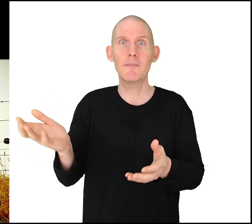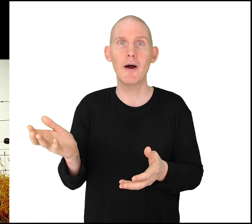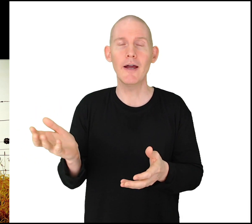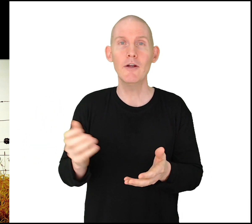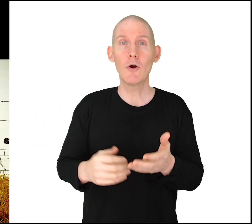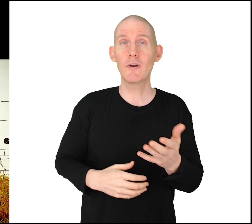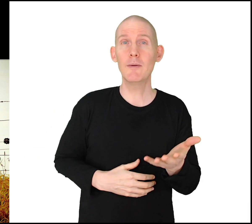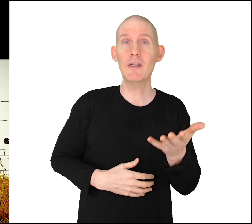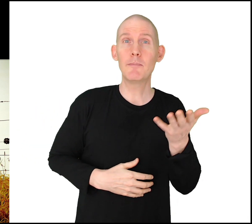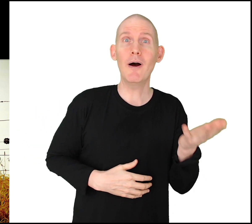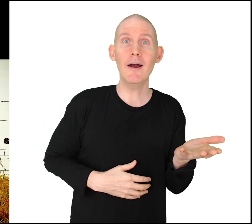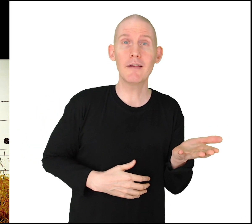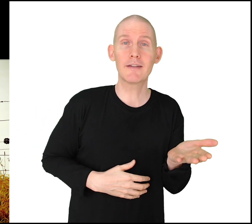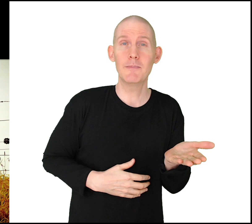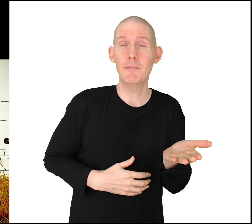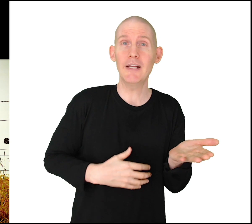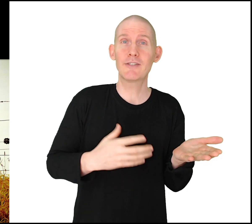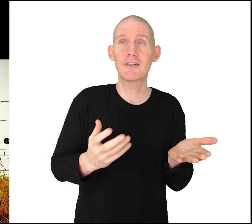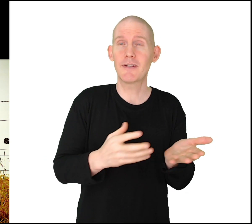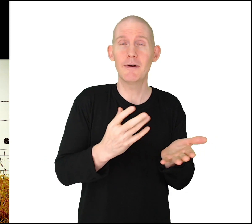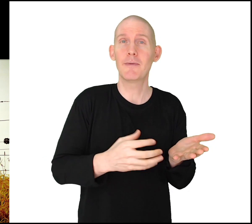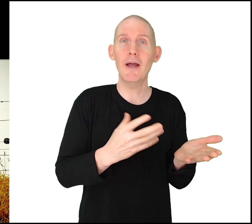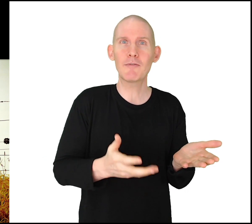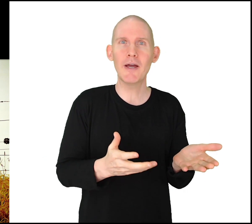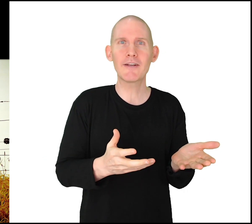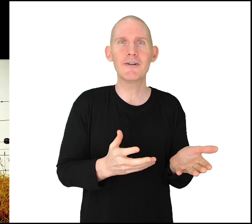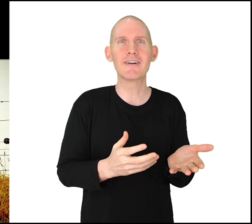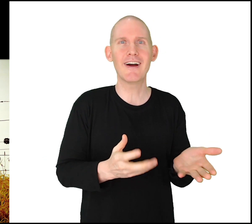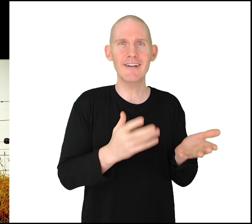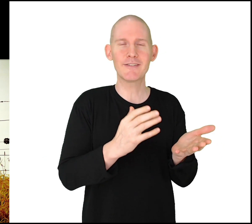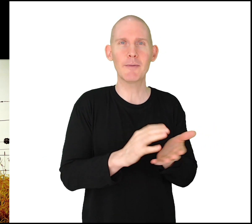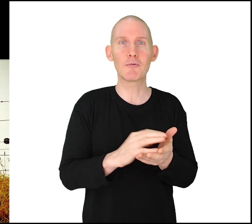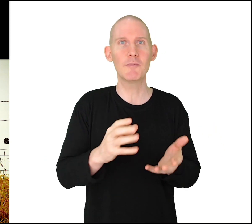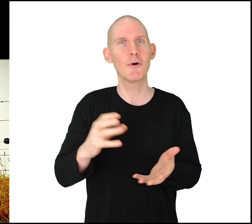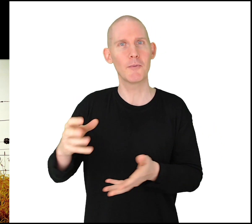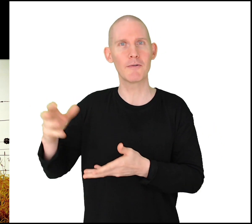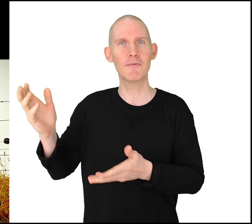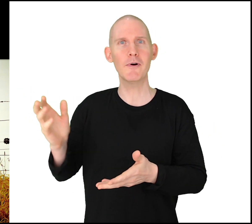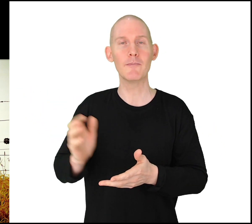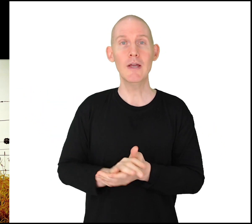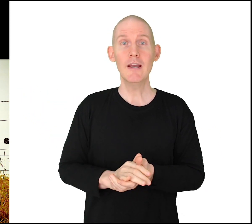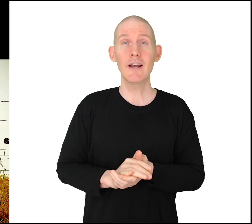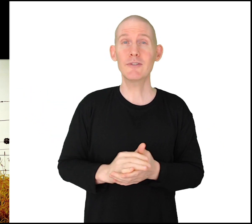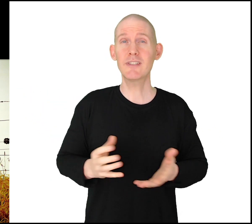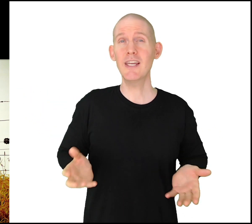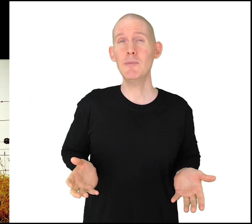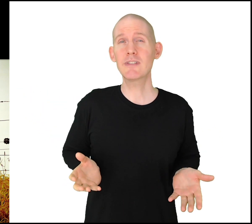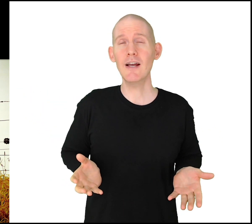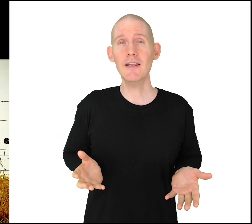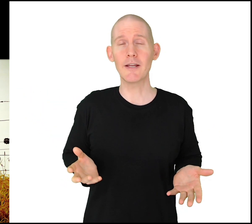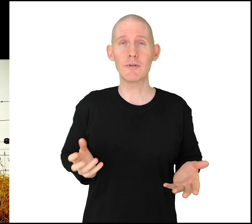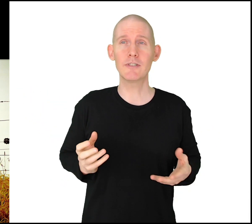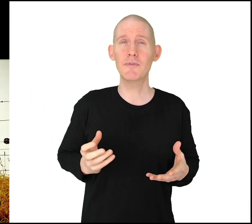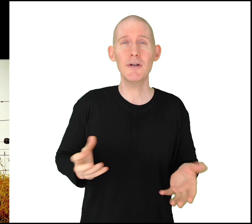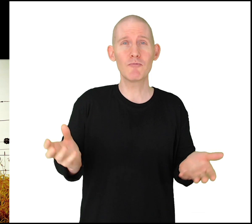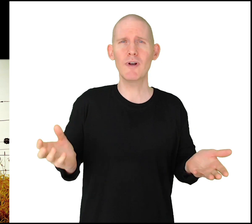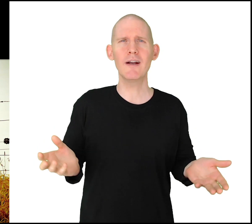pie, or do they mean pie like the mathematical concept 3.14? Now, it's the same in sign language. It's very rare,